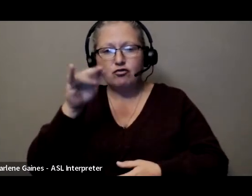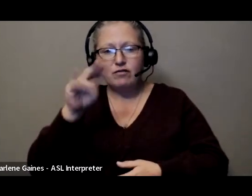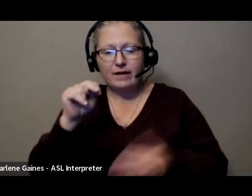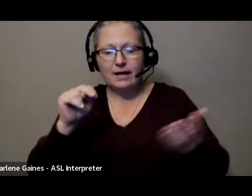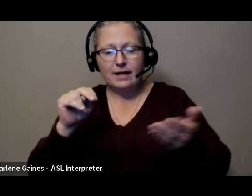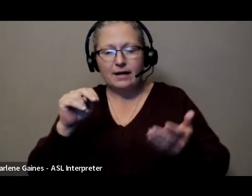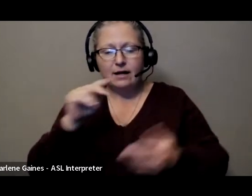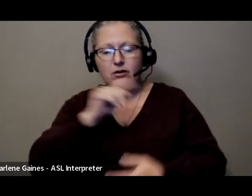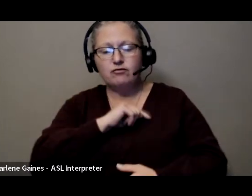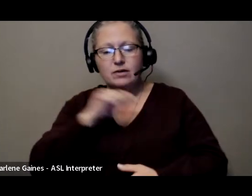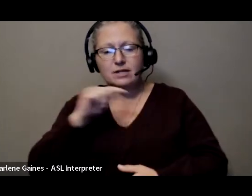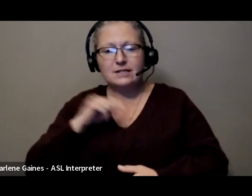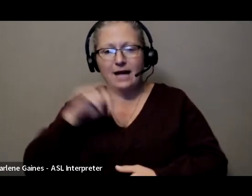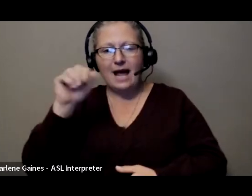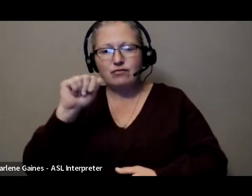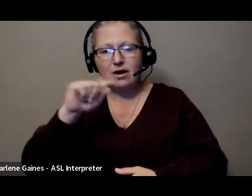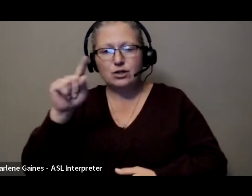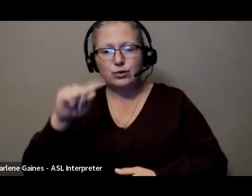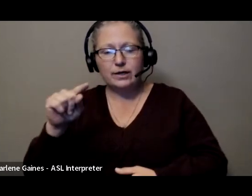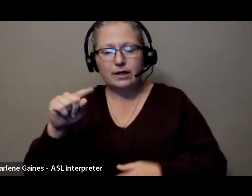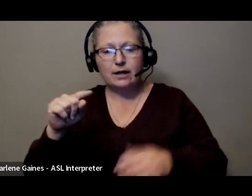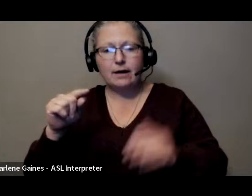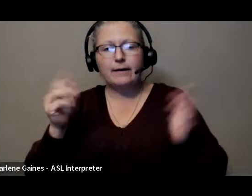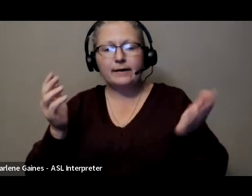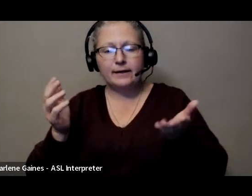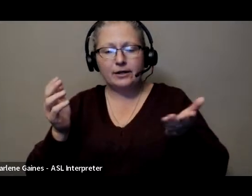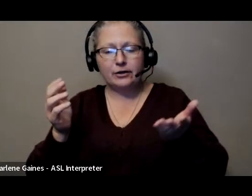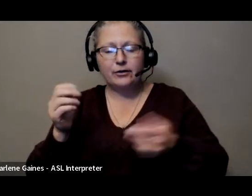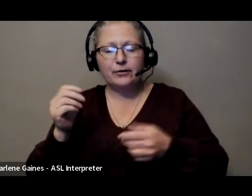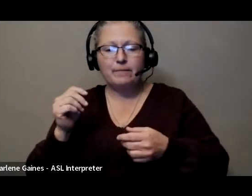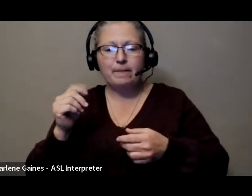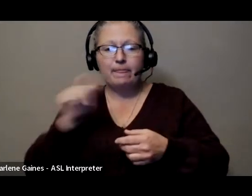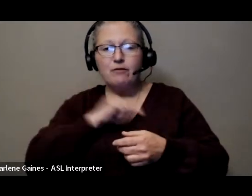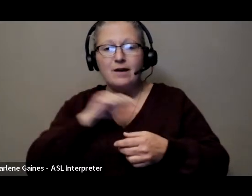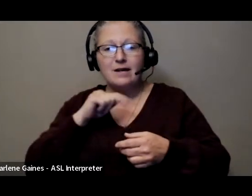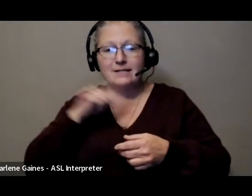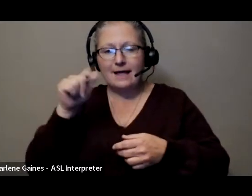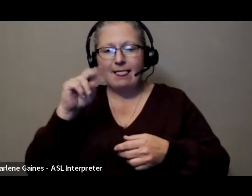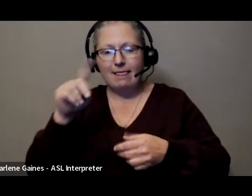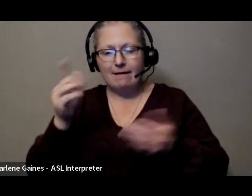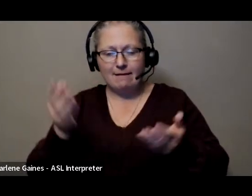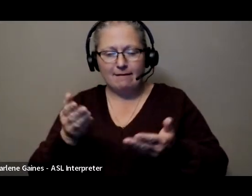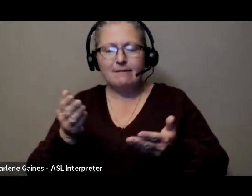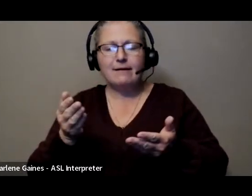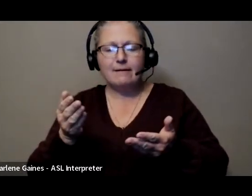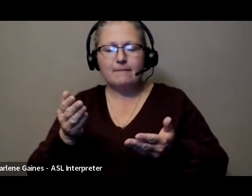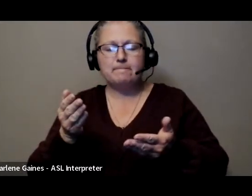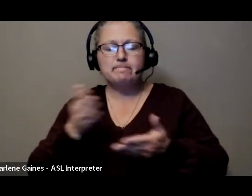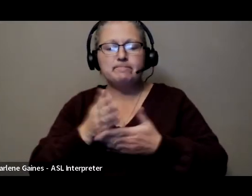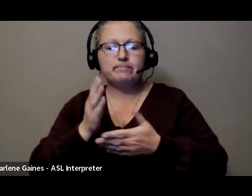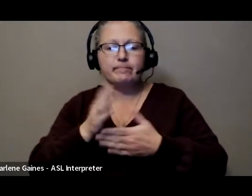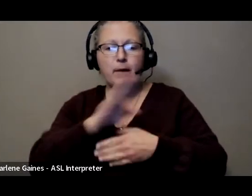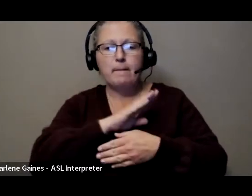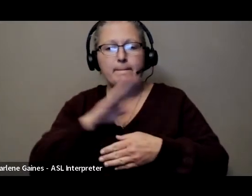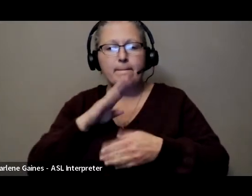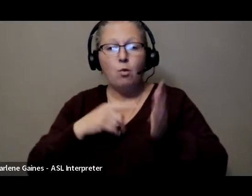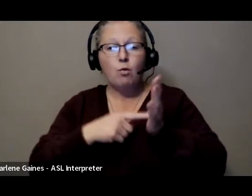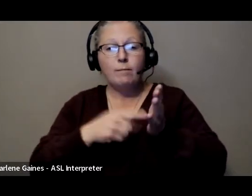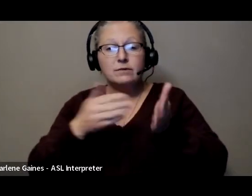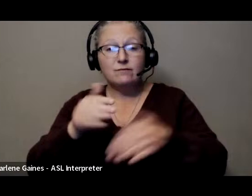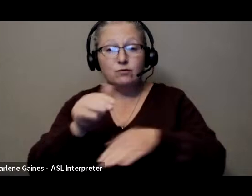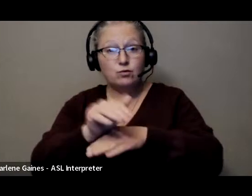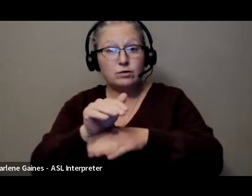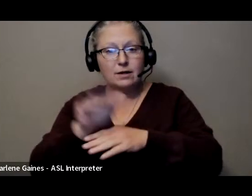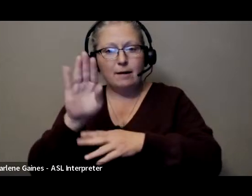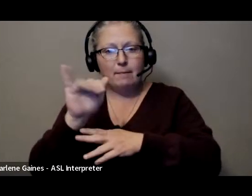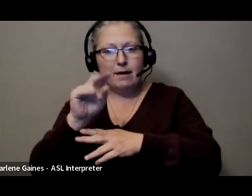Here. Trustee Andrade Zuniga. Presente. Trustee Land is here. All right. Our board representatives tonight are